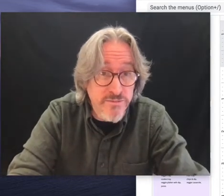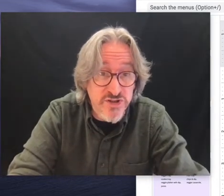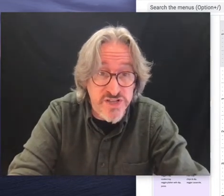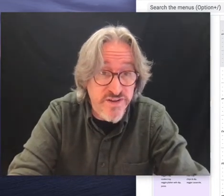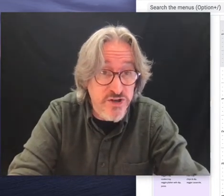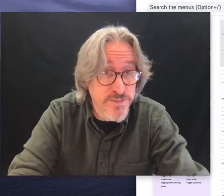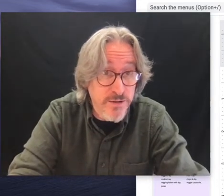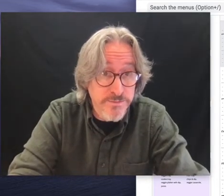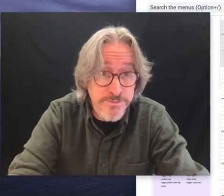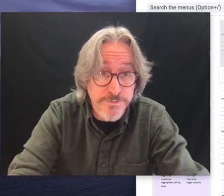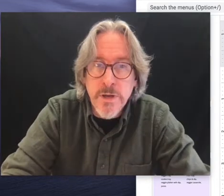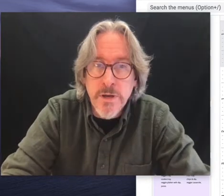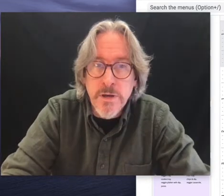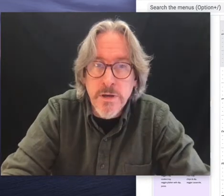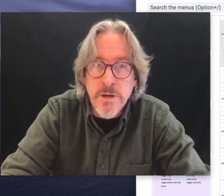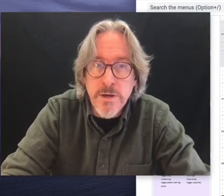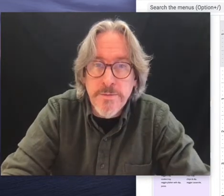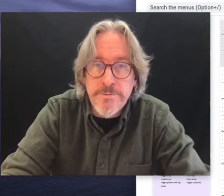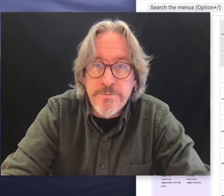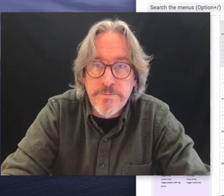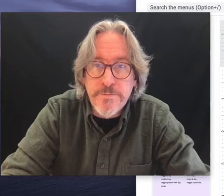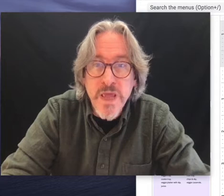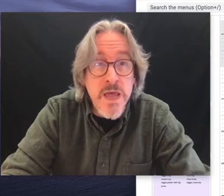Pepperoni, just fingerspell.